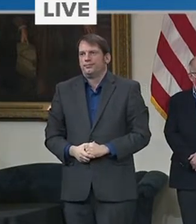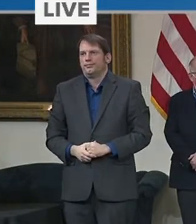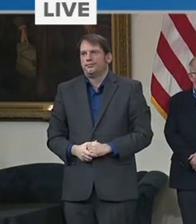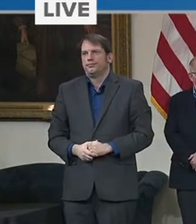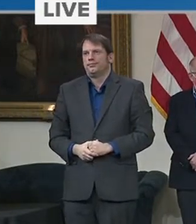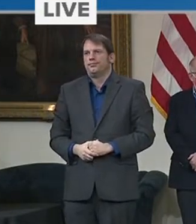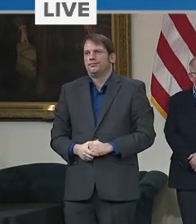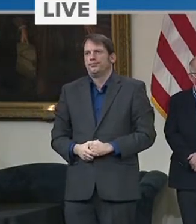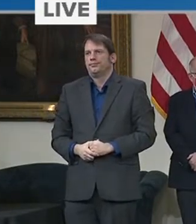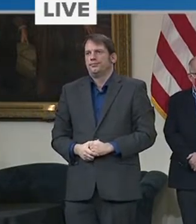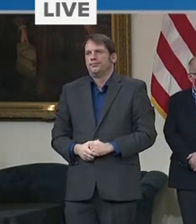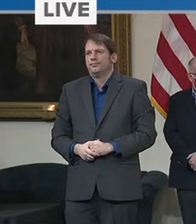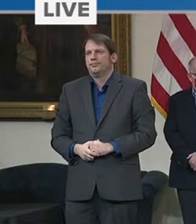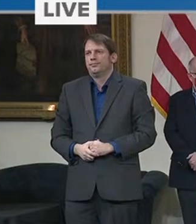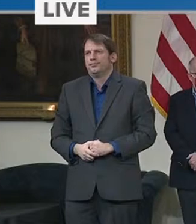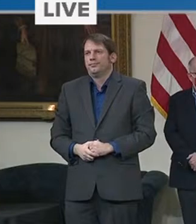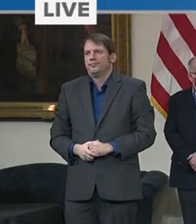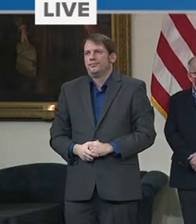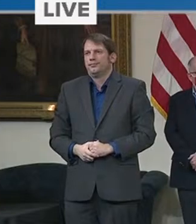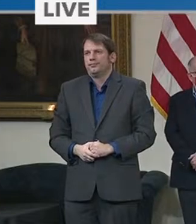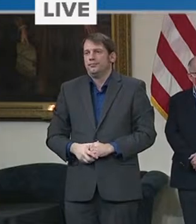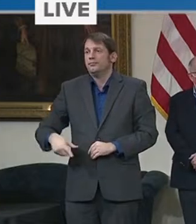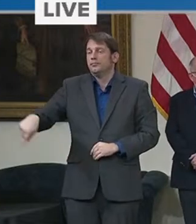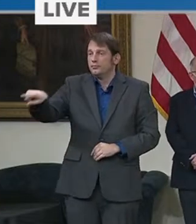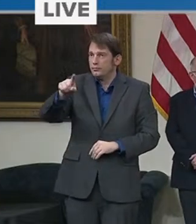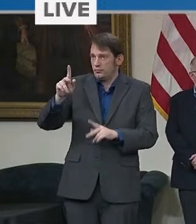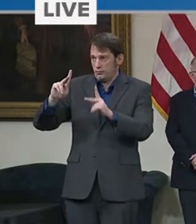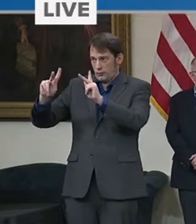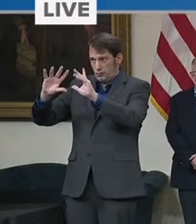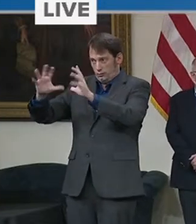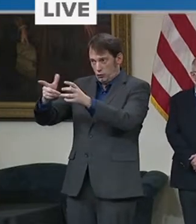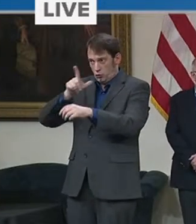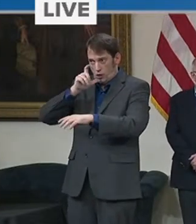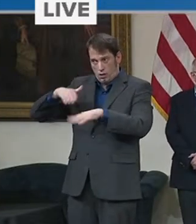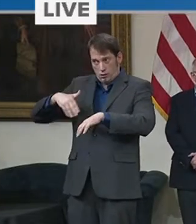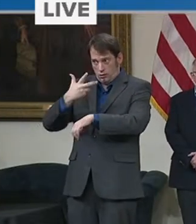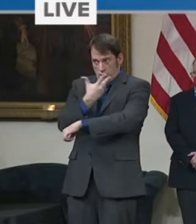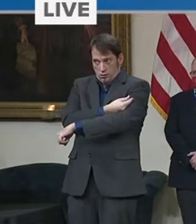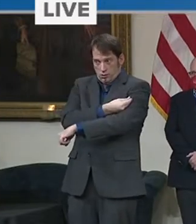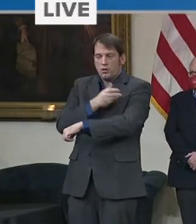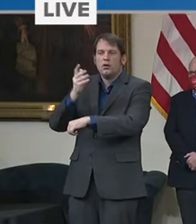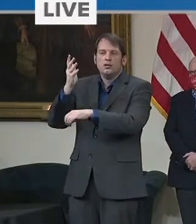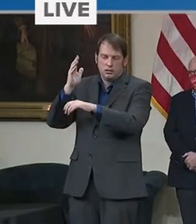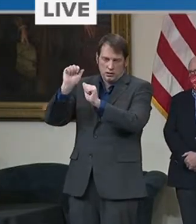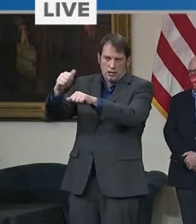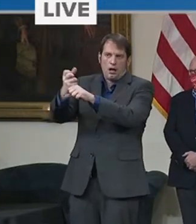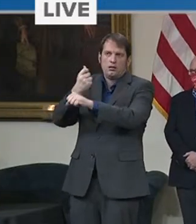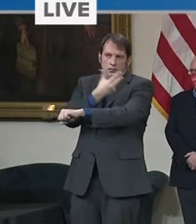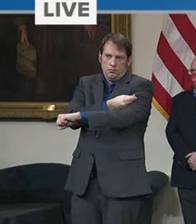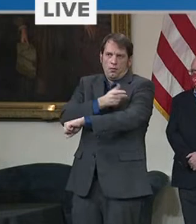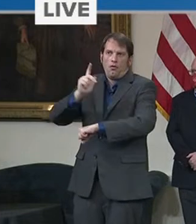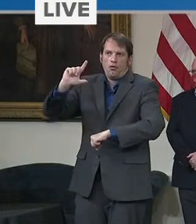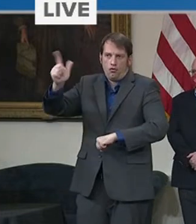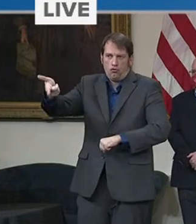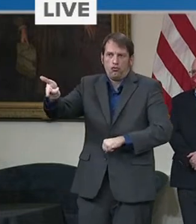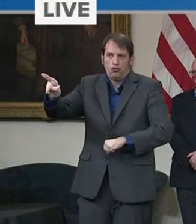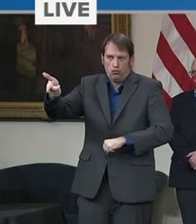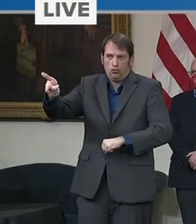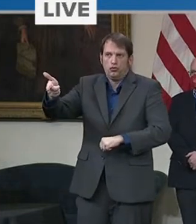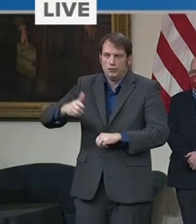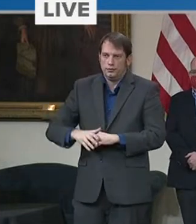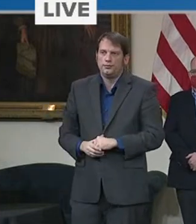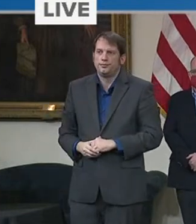Marylanders who are eligible in previous phases remain eligible. Eligible Marylanders who have an